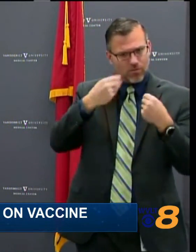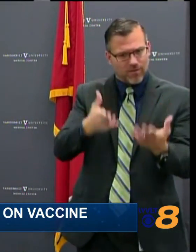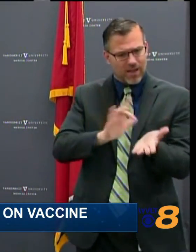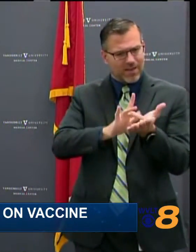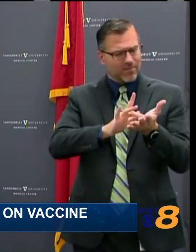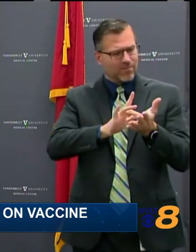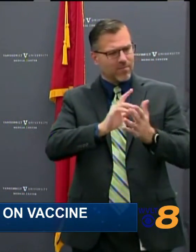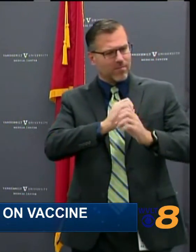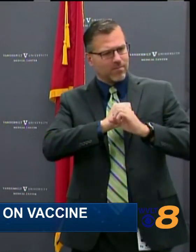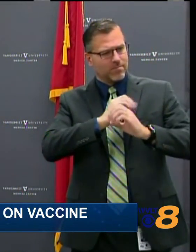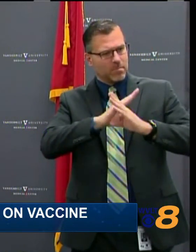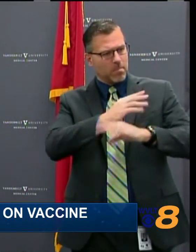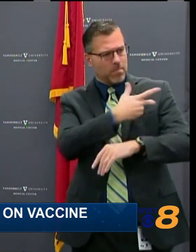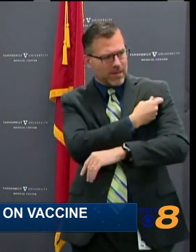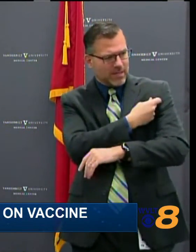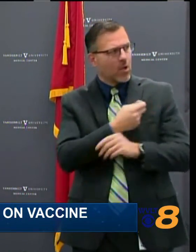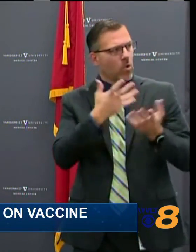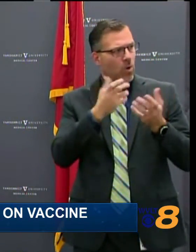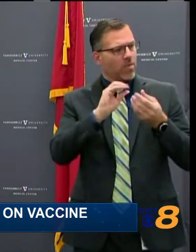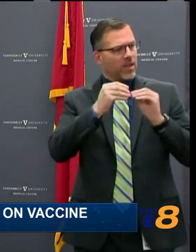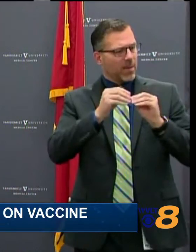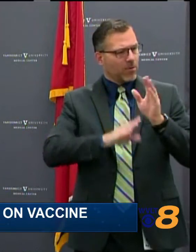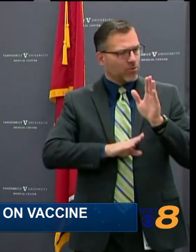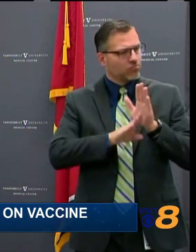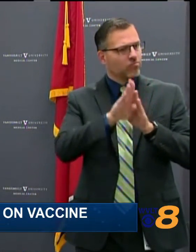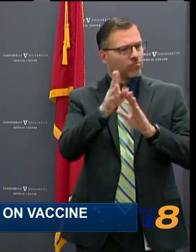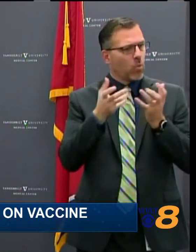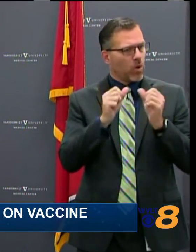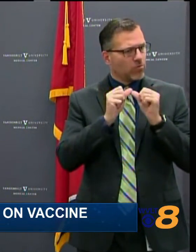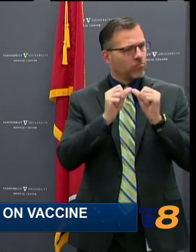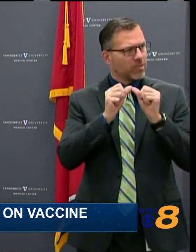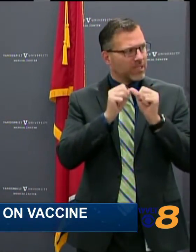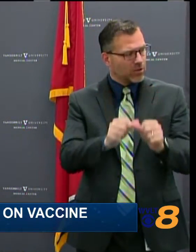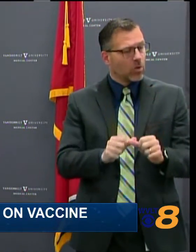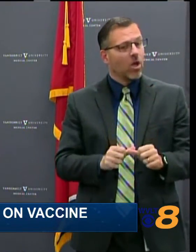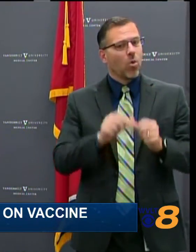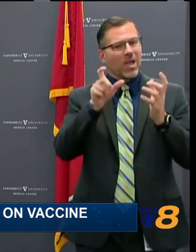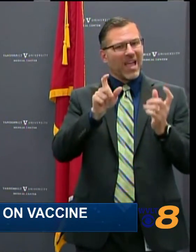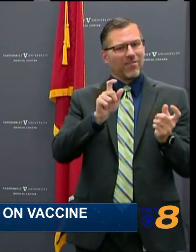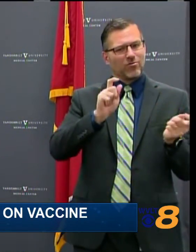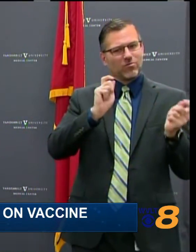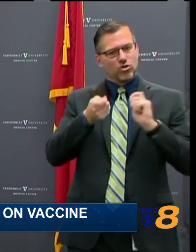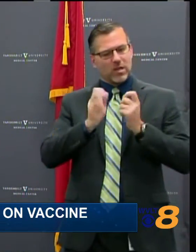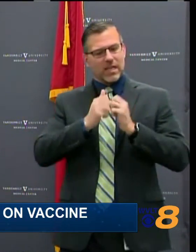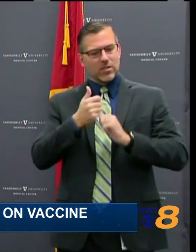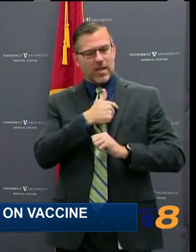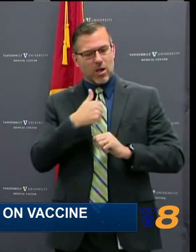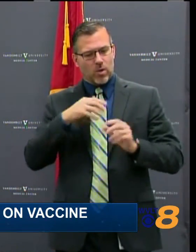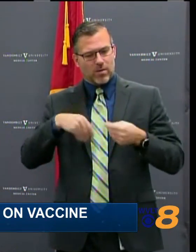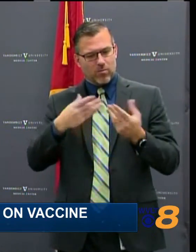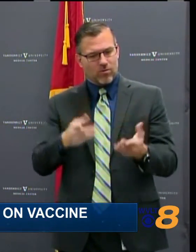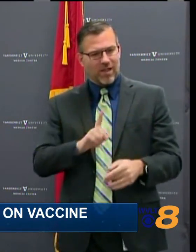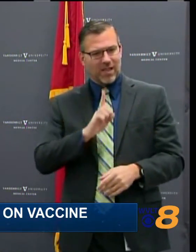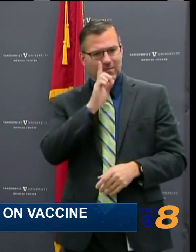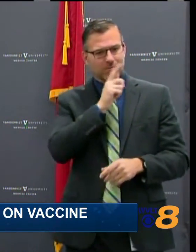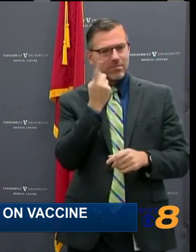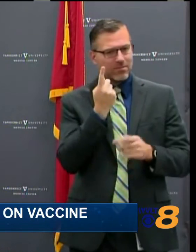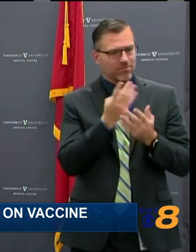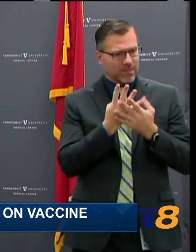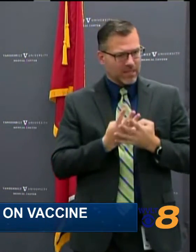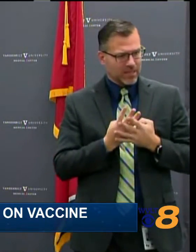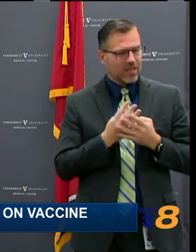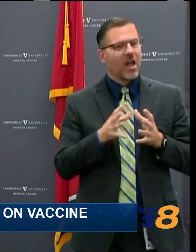keep testing up in our state. So we had to pivot and change the way that we provided testing. There are a lot of things that we're